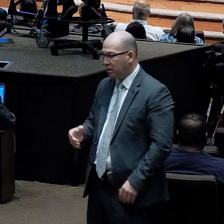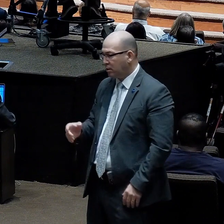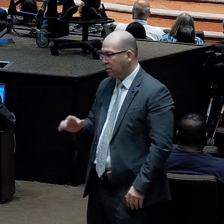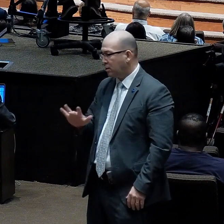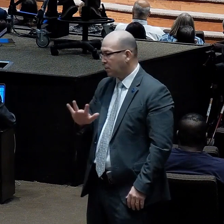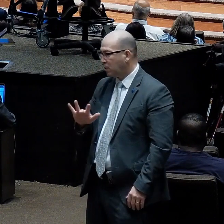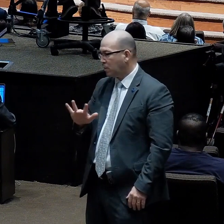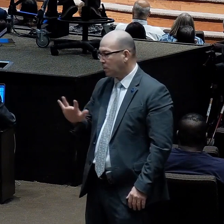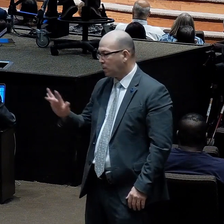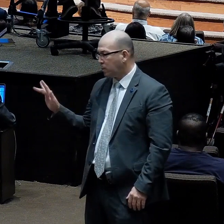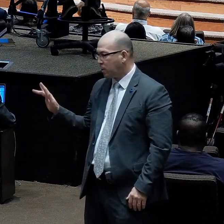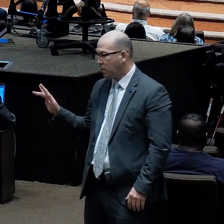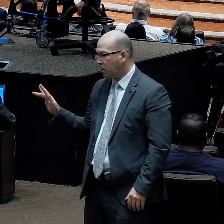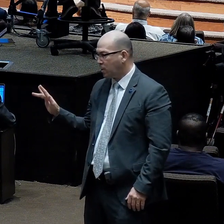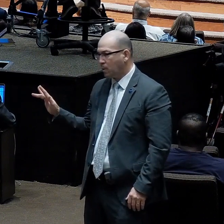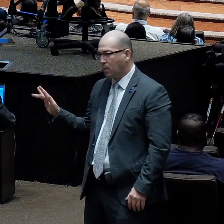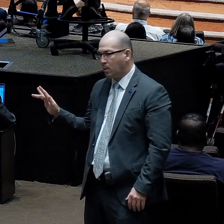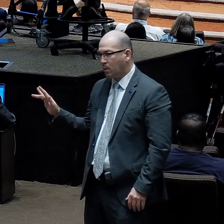was raised.